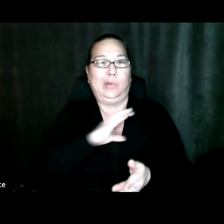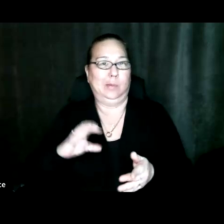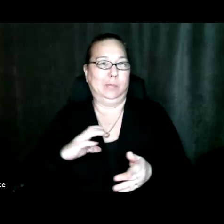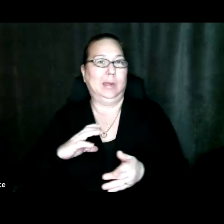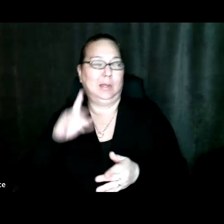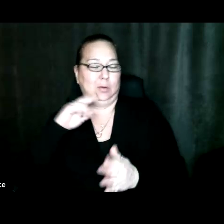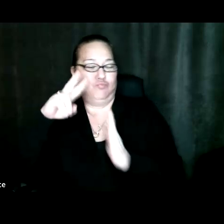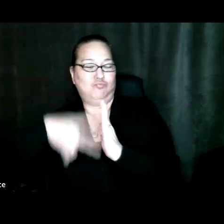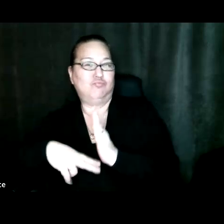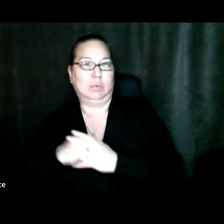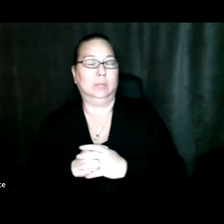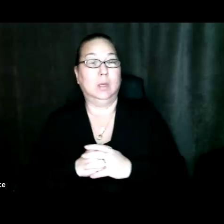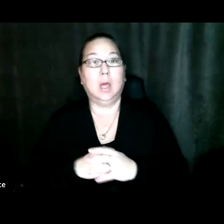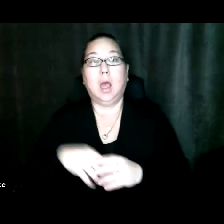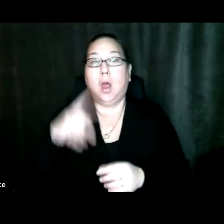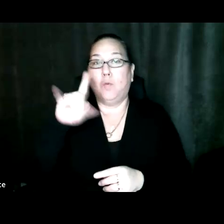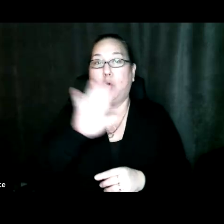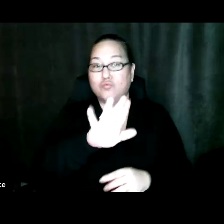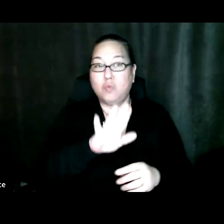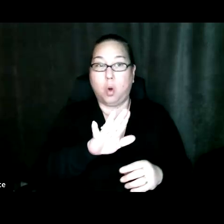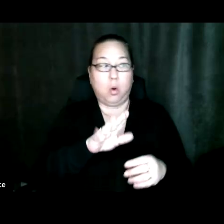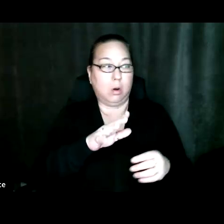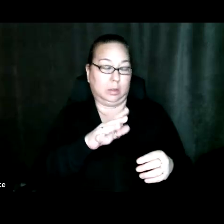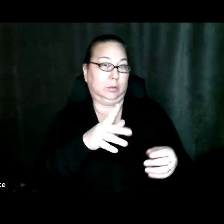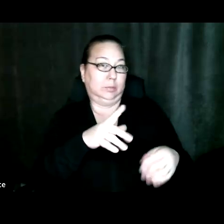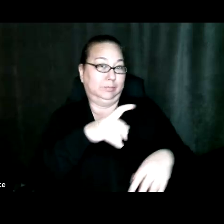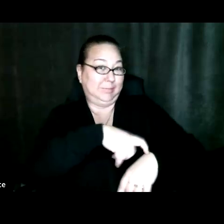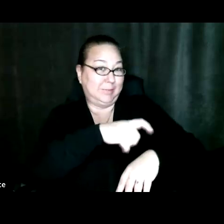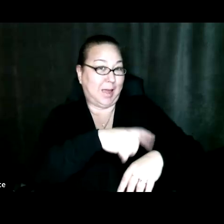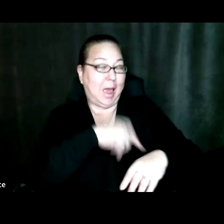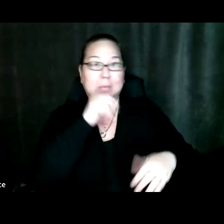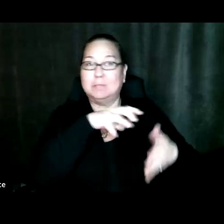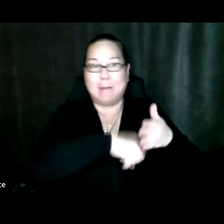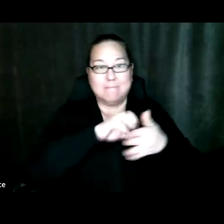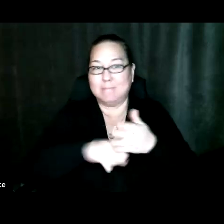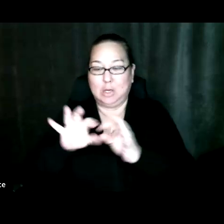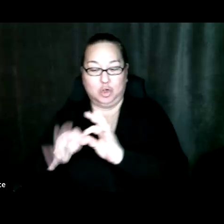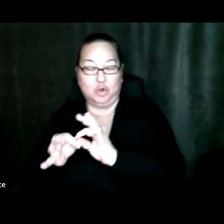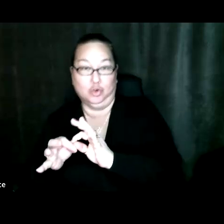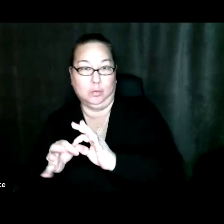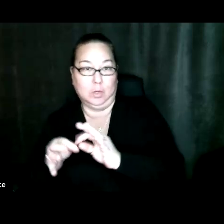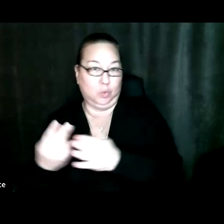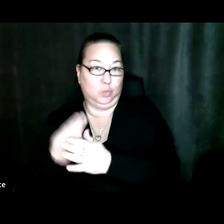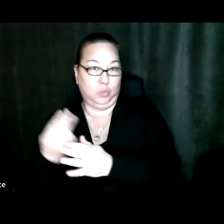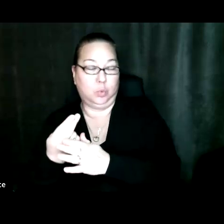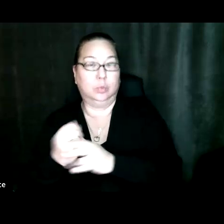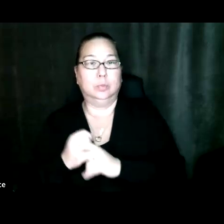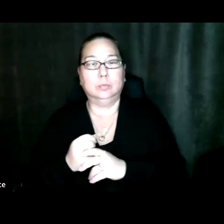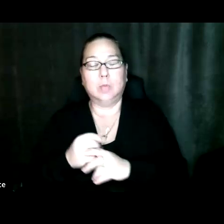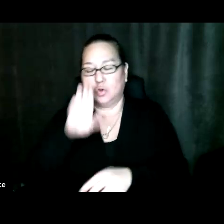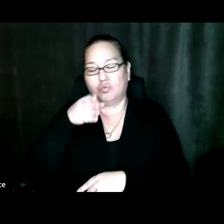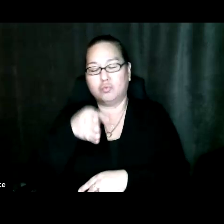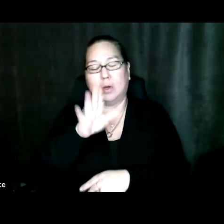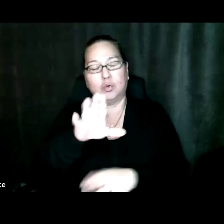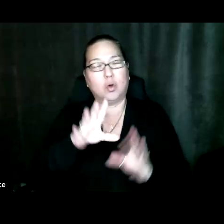not be deducted from a speaker's allotted time. Speakers may not reassign their time to others. Please direct your comments to